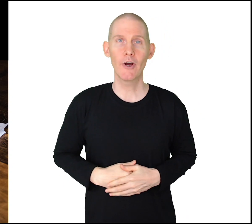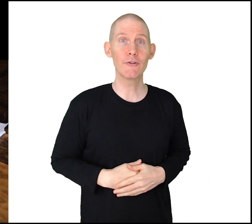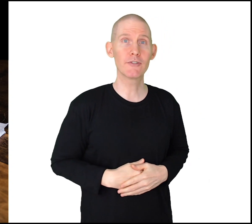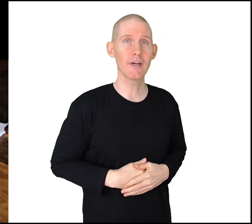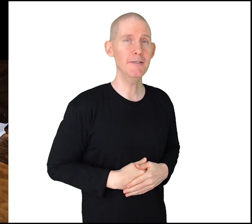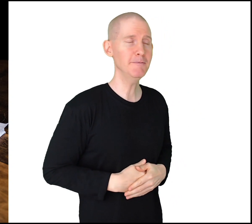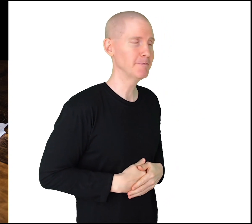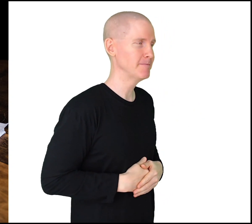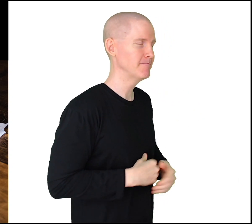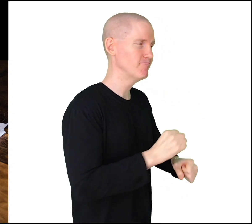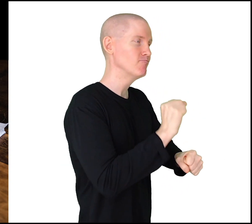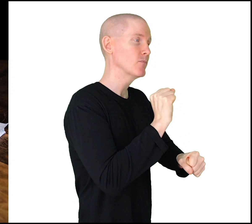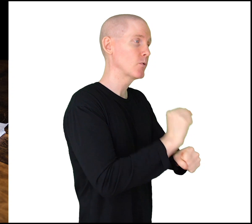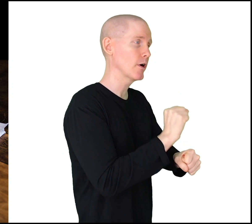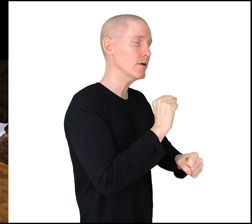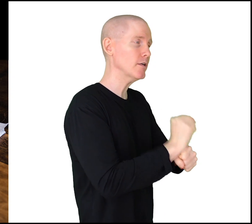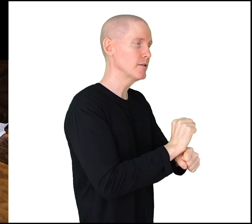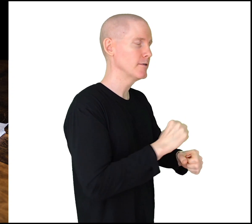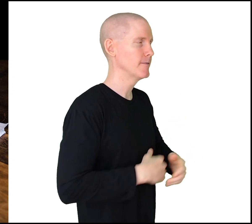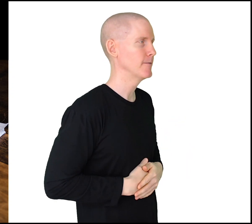Other side. Work.